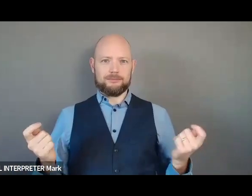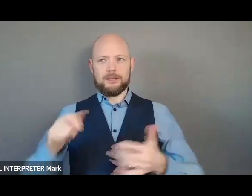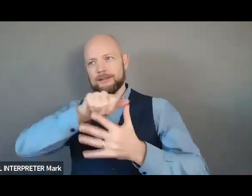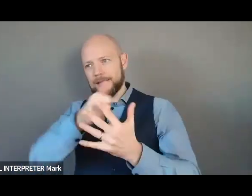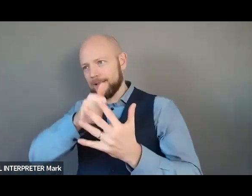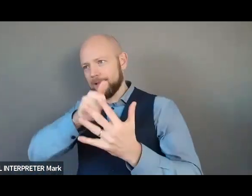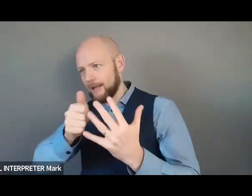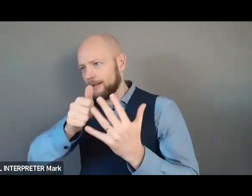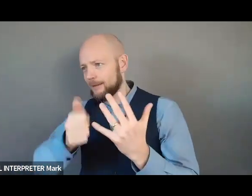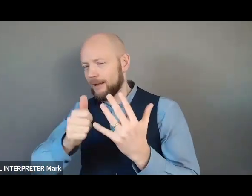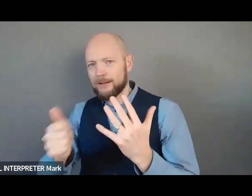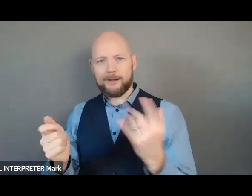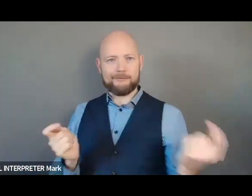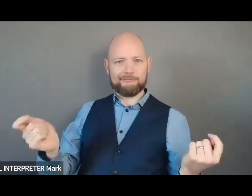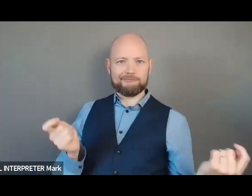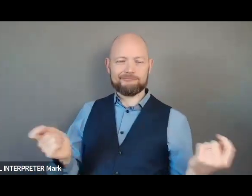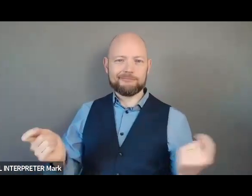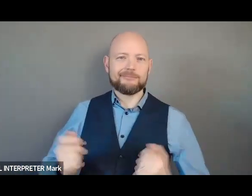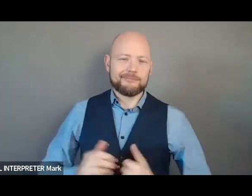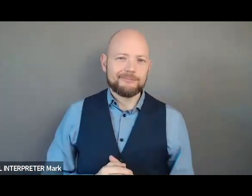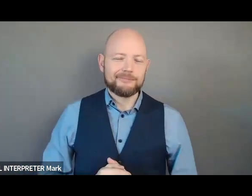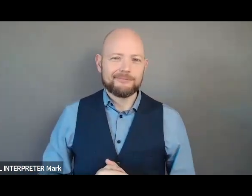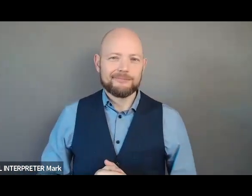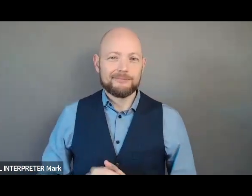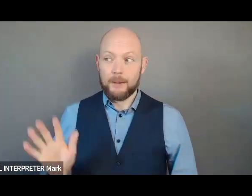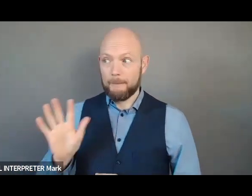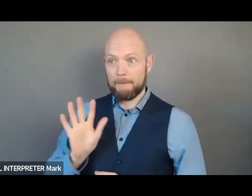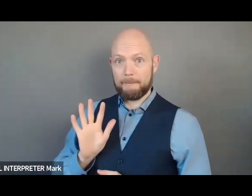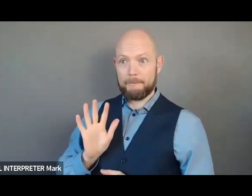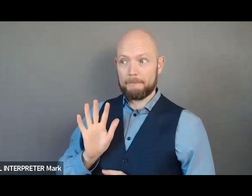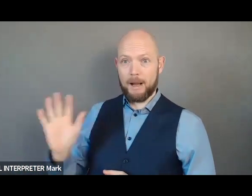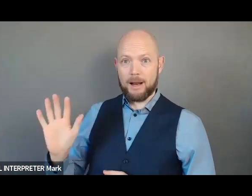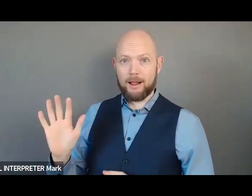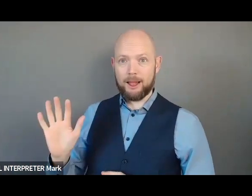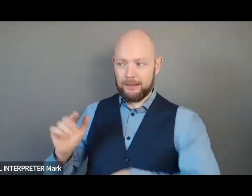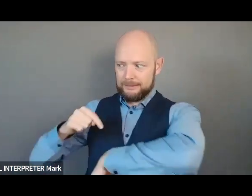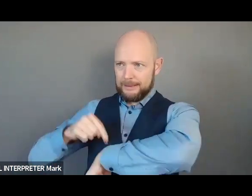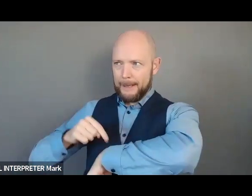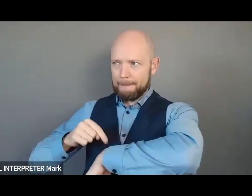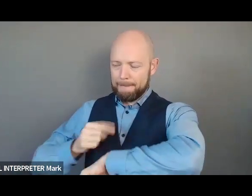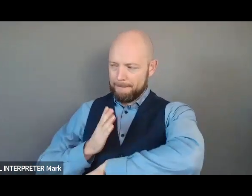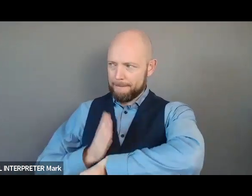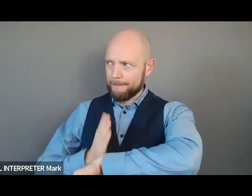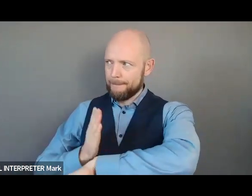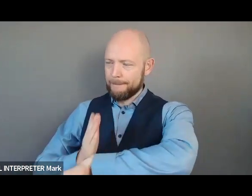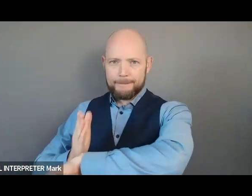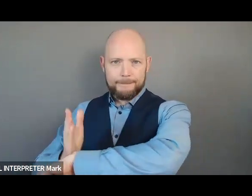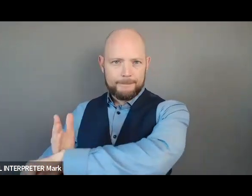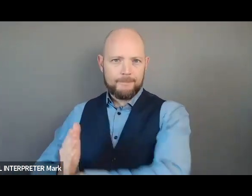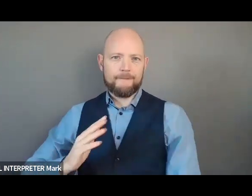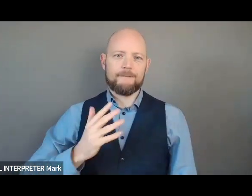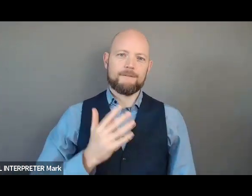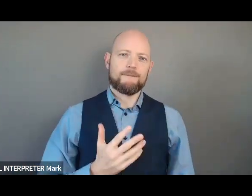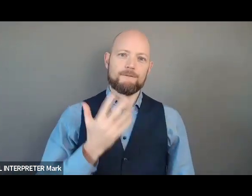everybody who's going to be speaking and our panel guests can keep to as well. We're going to have 5 minutes for 5